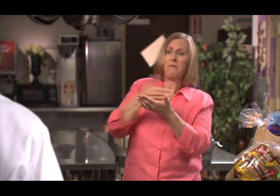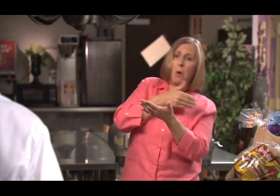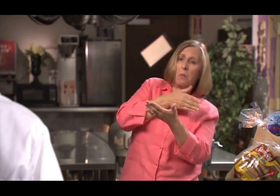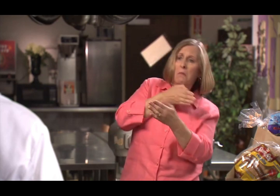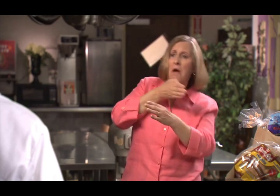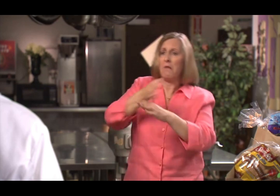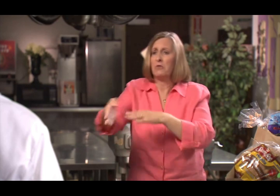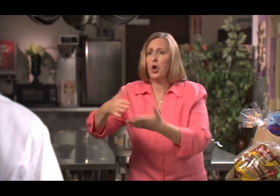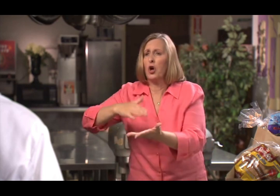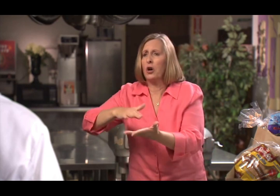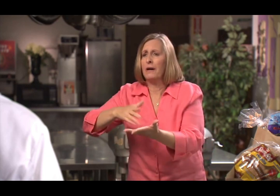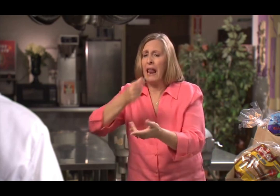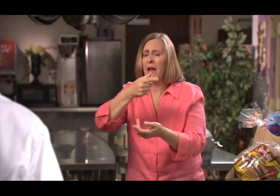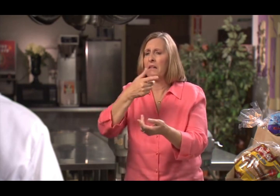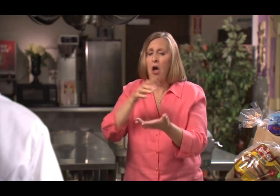cooking.